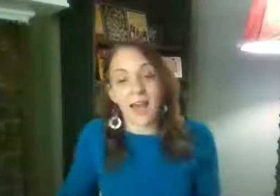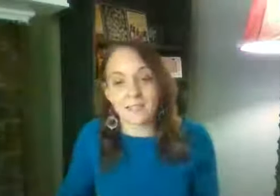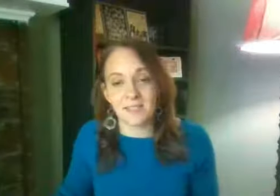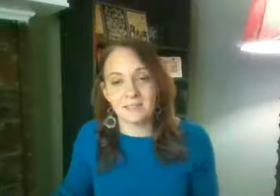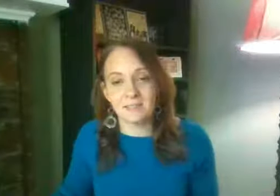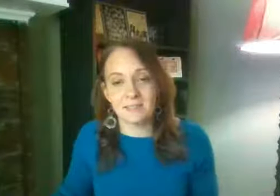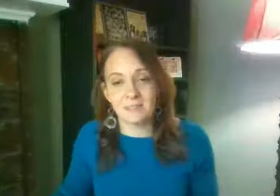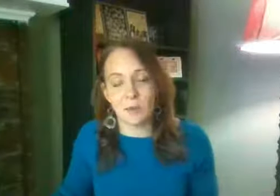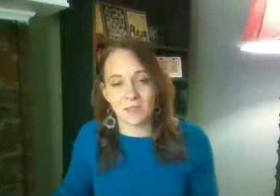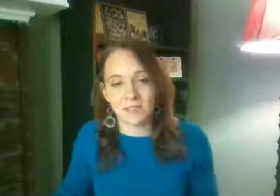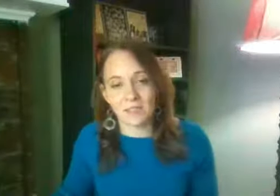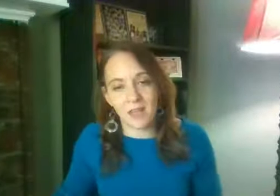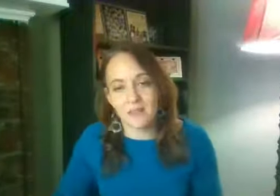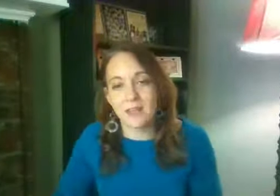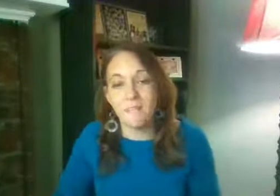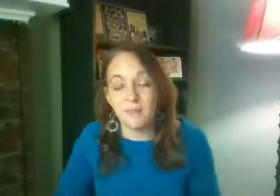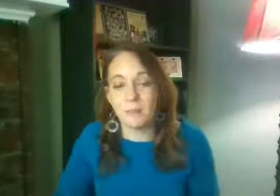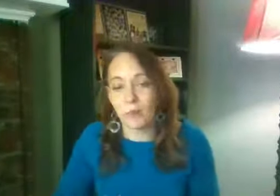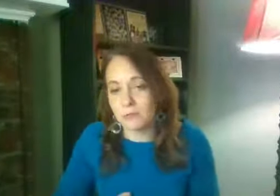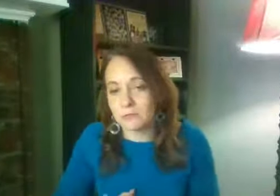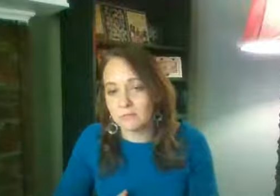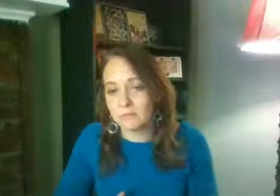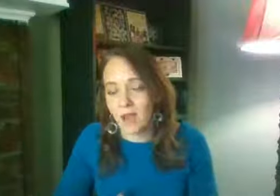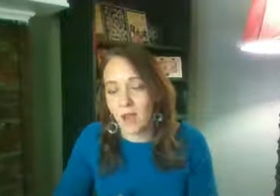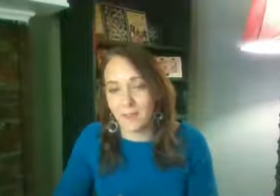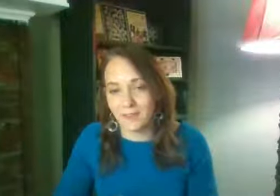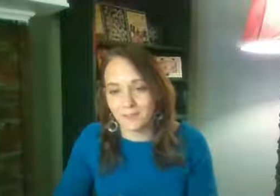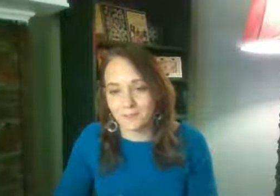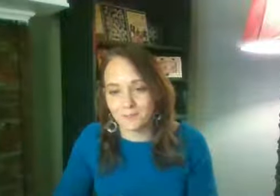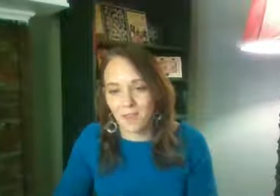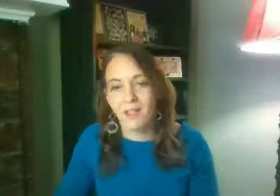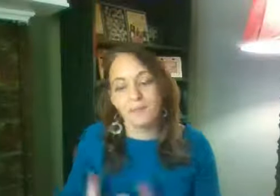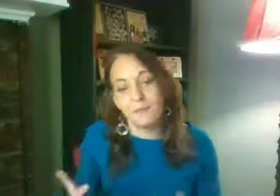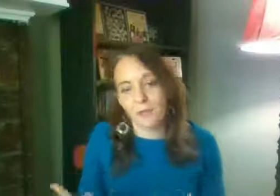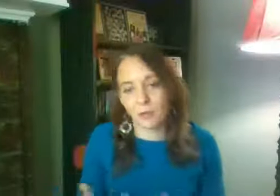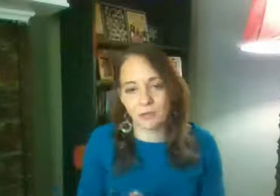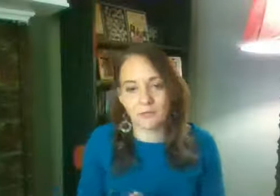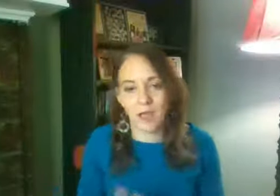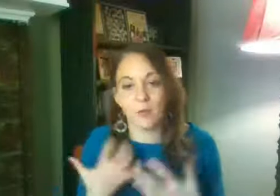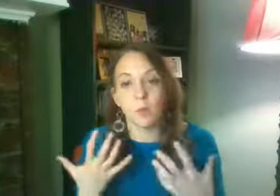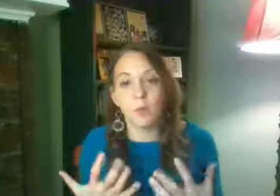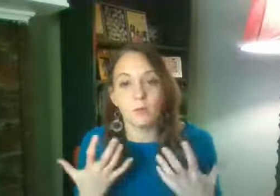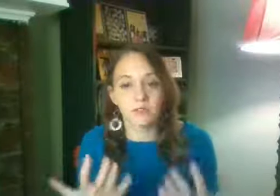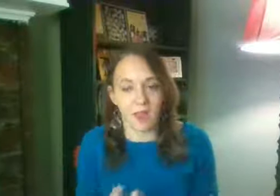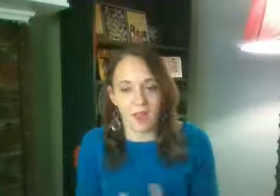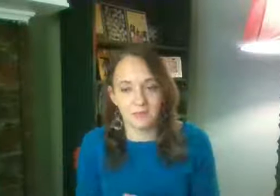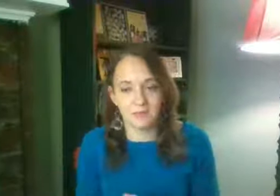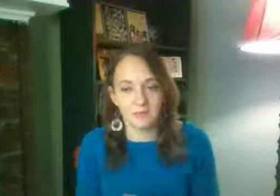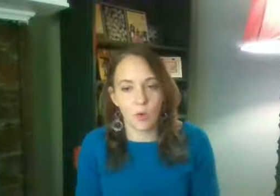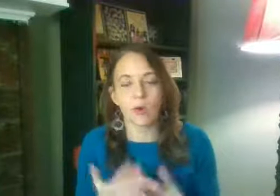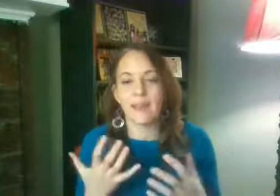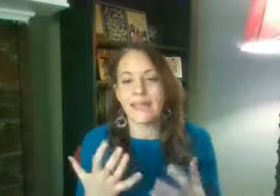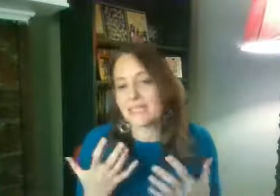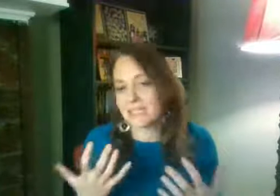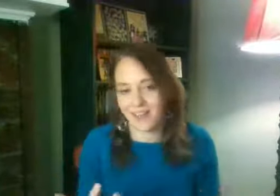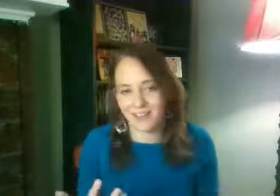last thing that we have to say is Ve'imru, amen. Ve'imru, and we will say, or it is